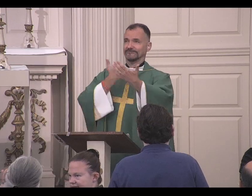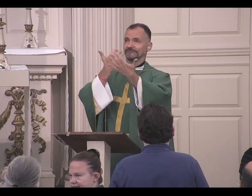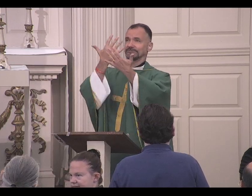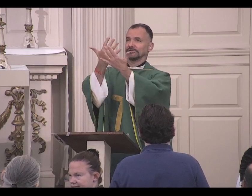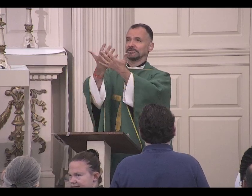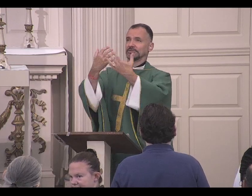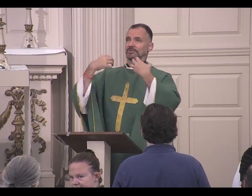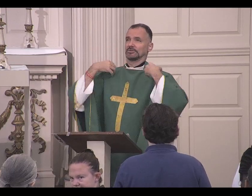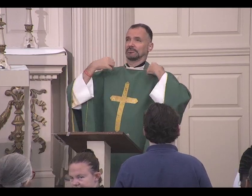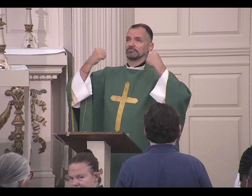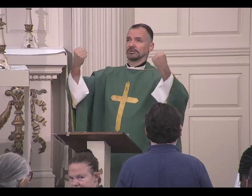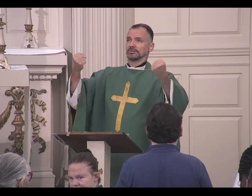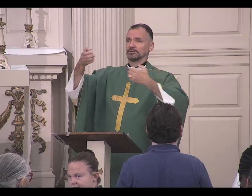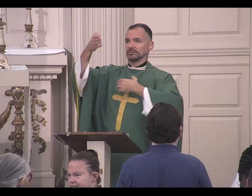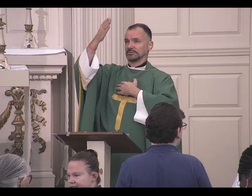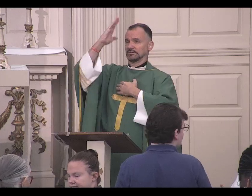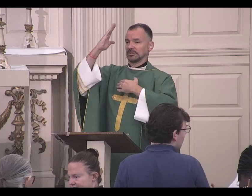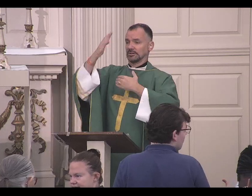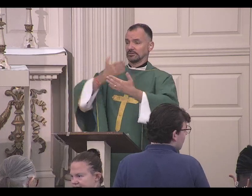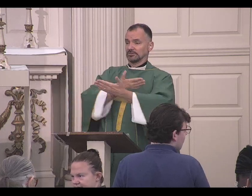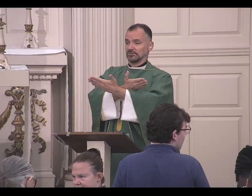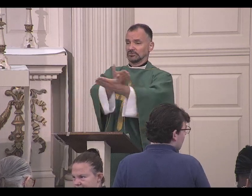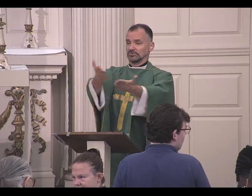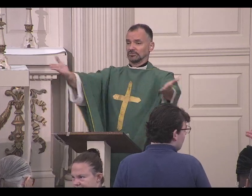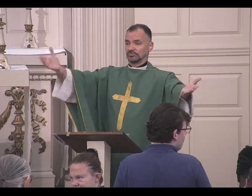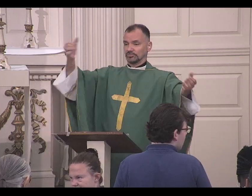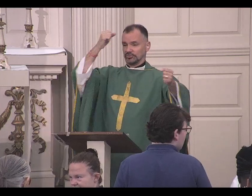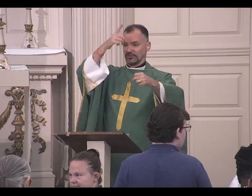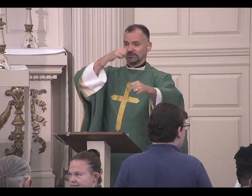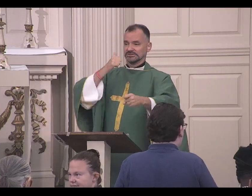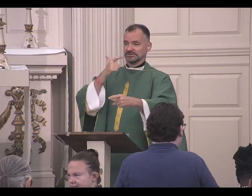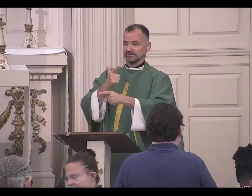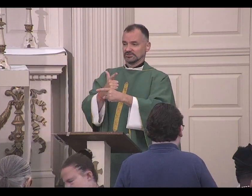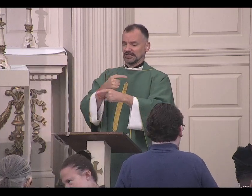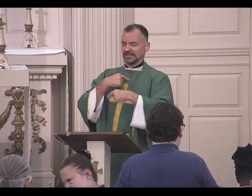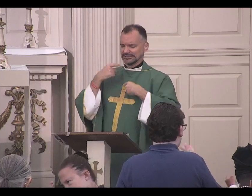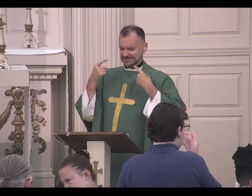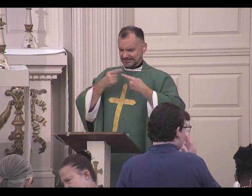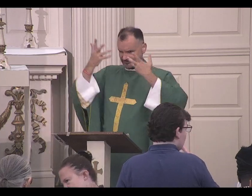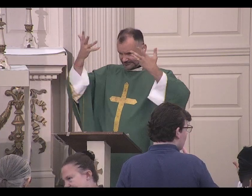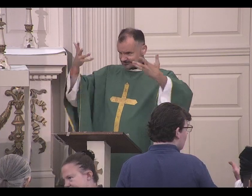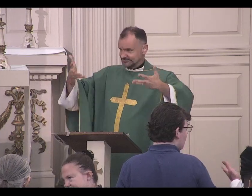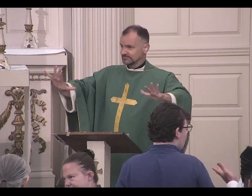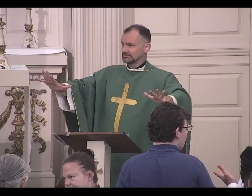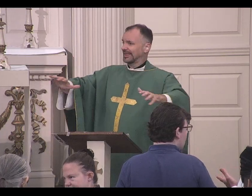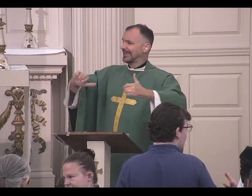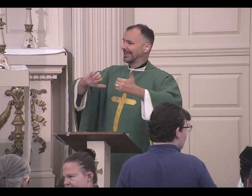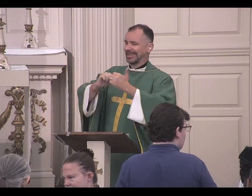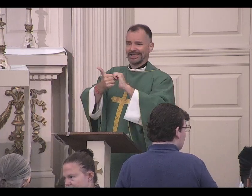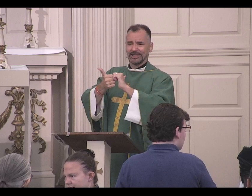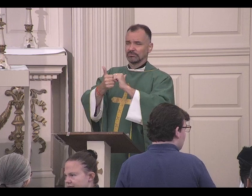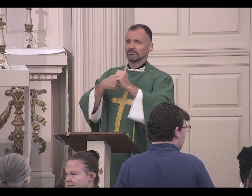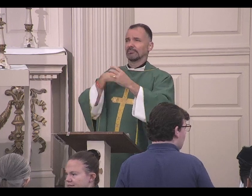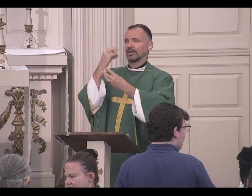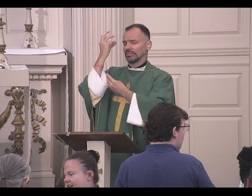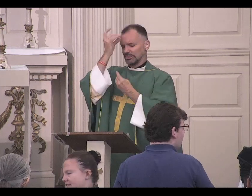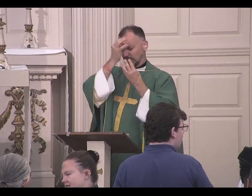I confess to Almighty God and to you, my brothers and sisters, that I have greatly sinned in